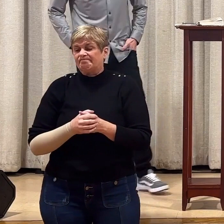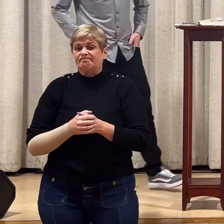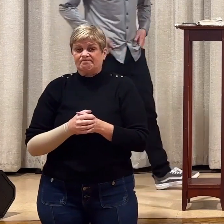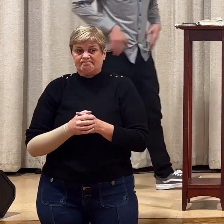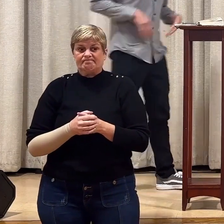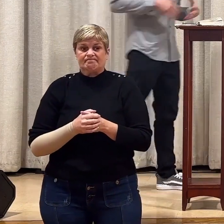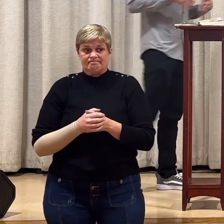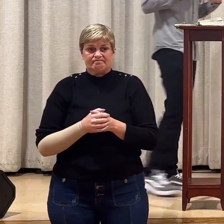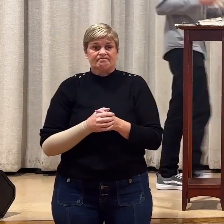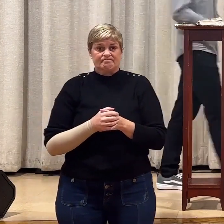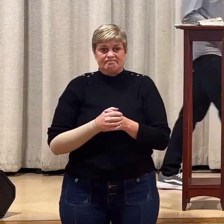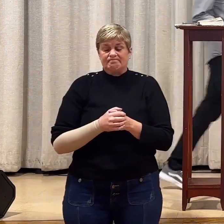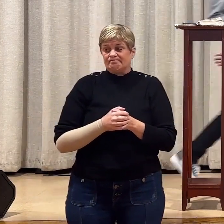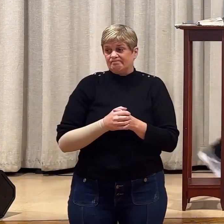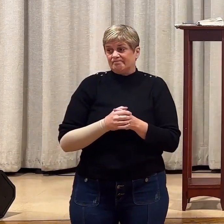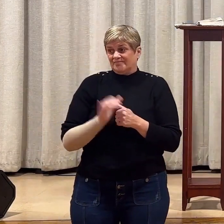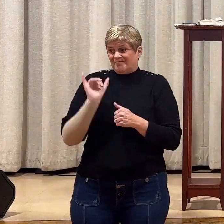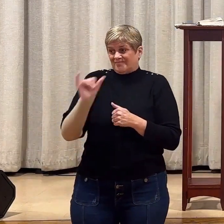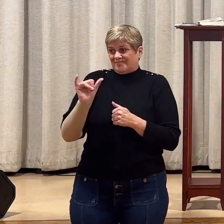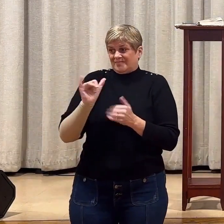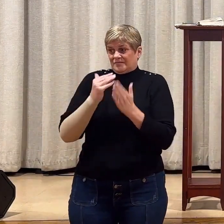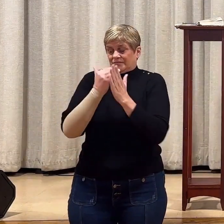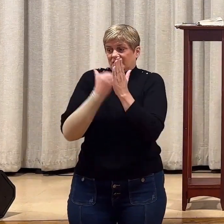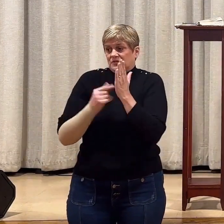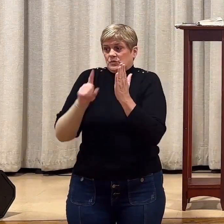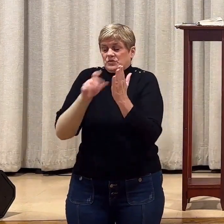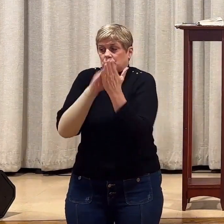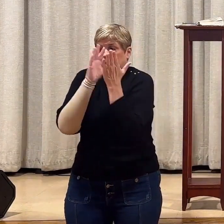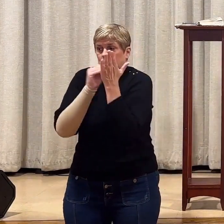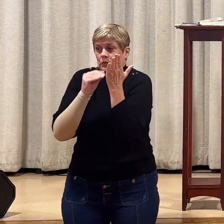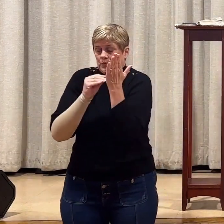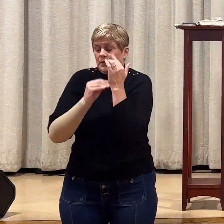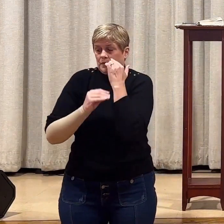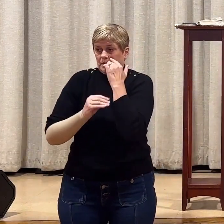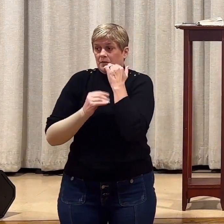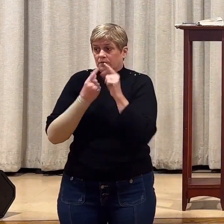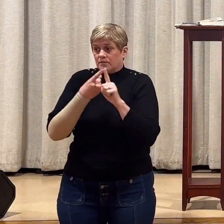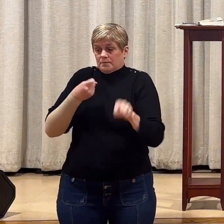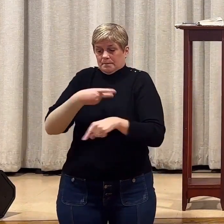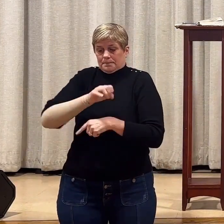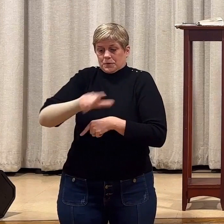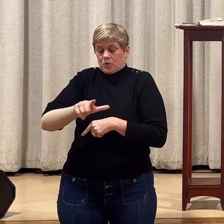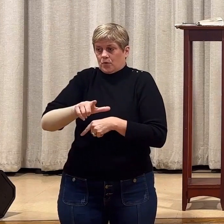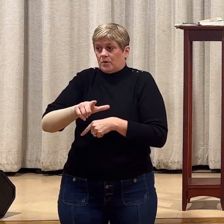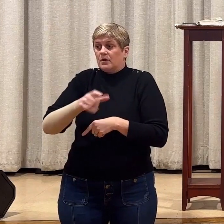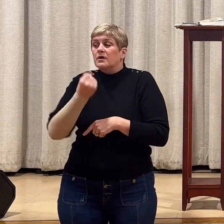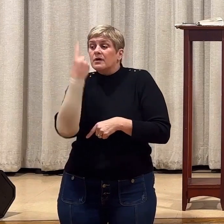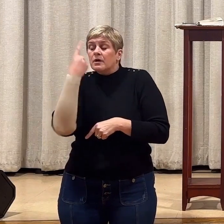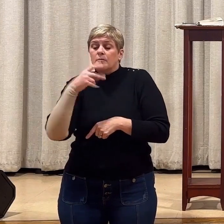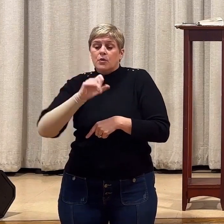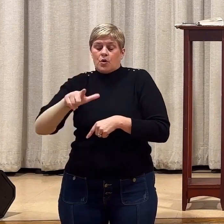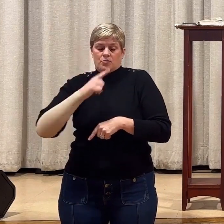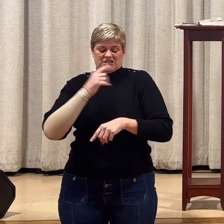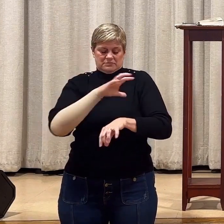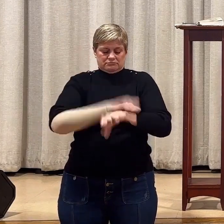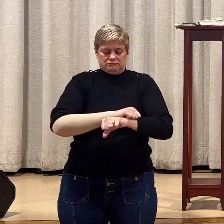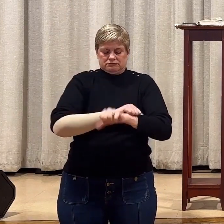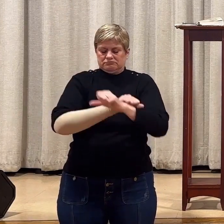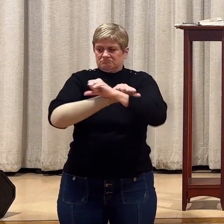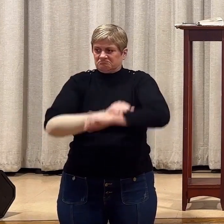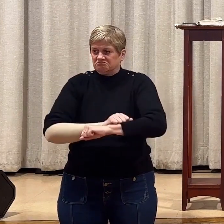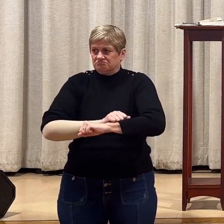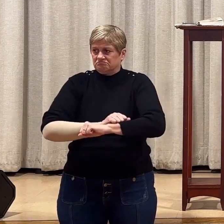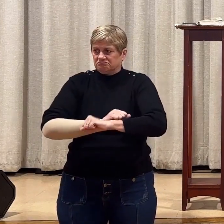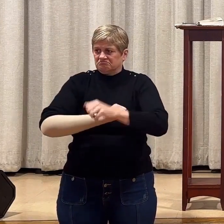And you see, that's the lesson. And so Paul actually was in handcuffs, and he was